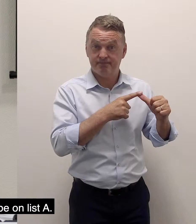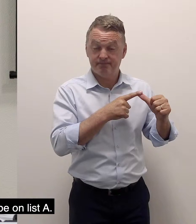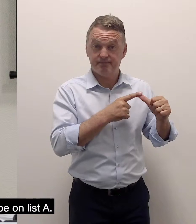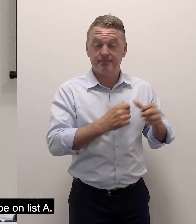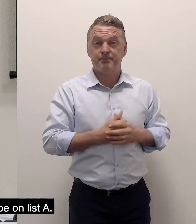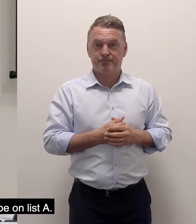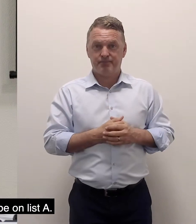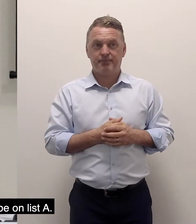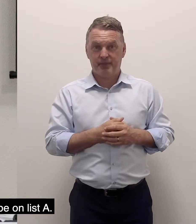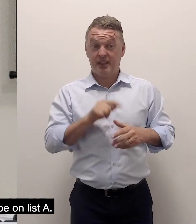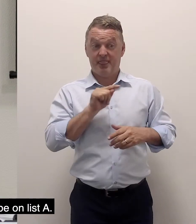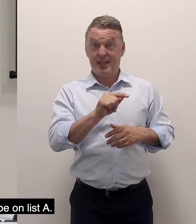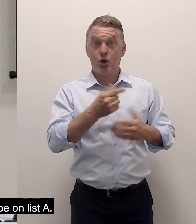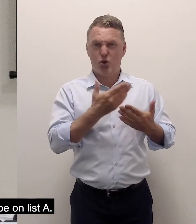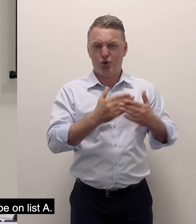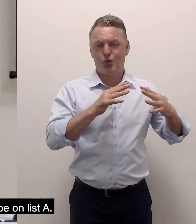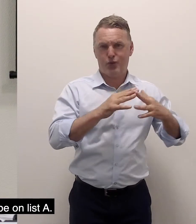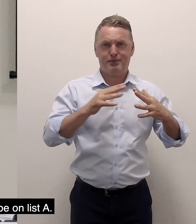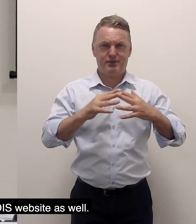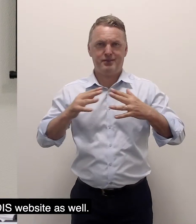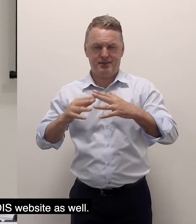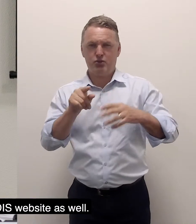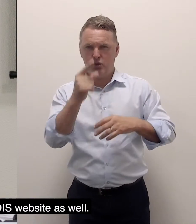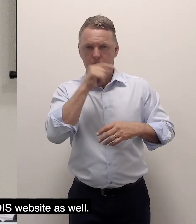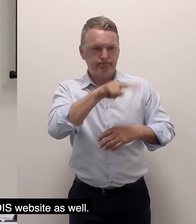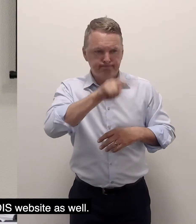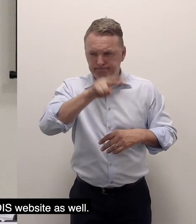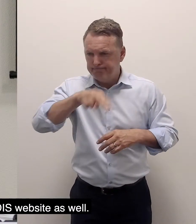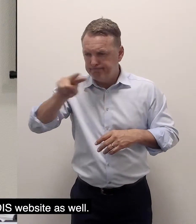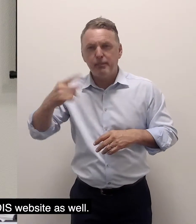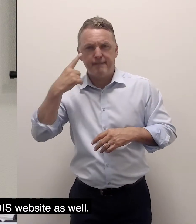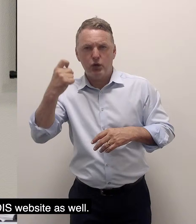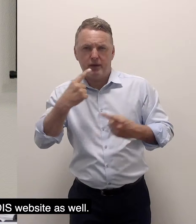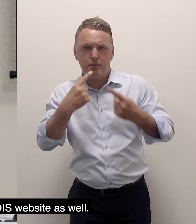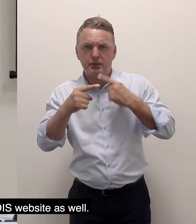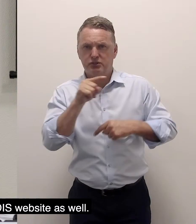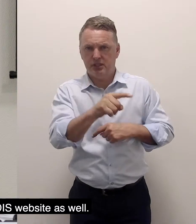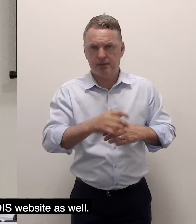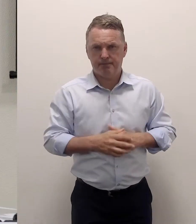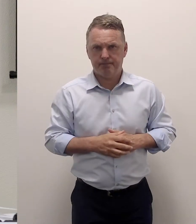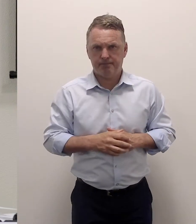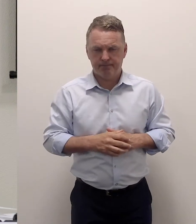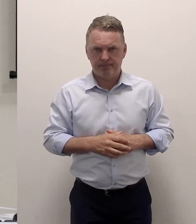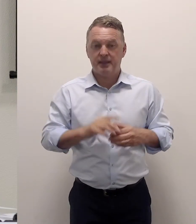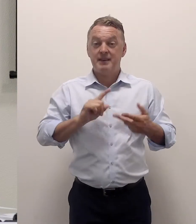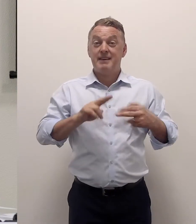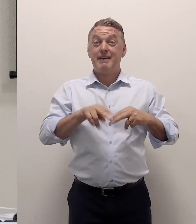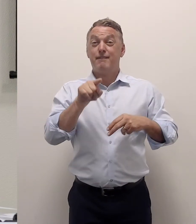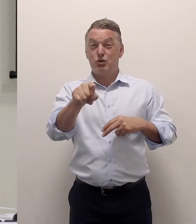example. So you would be on List A. So that's up on the NDIS website as well.